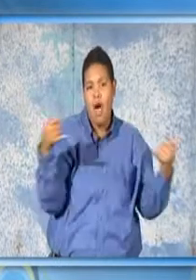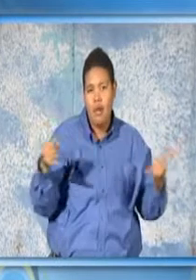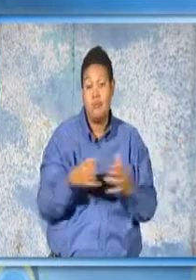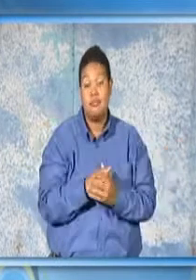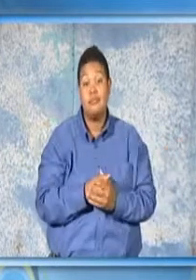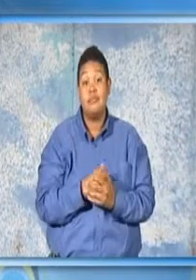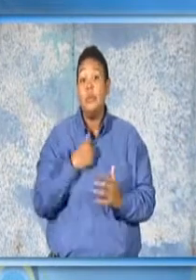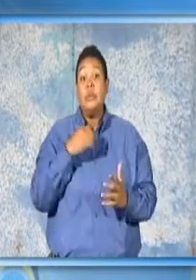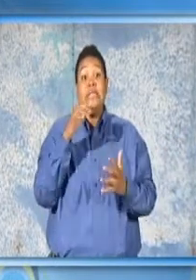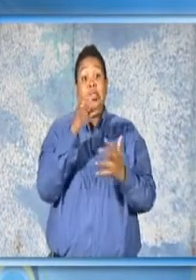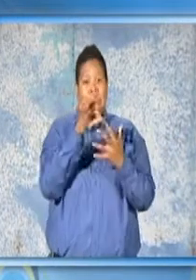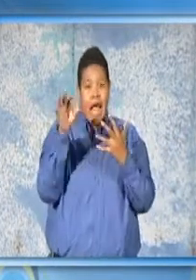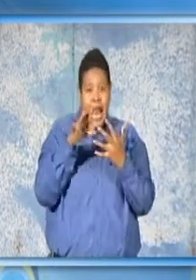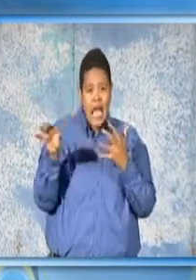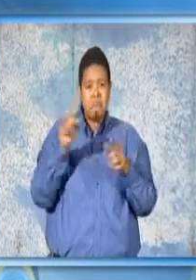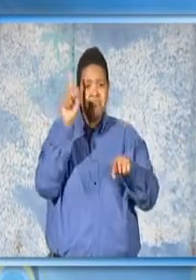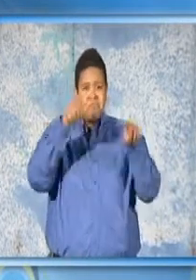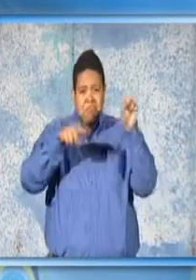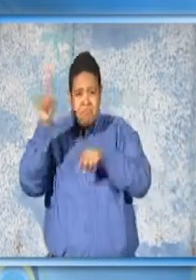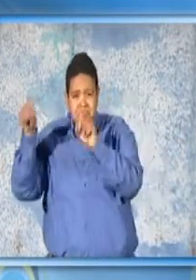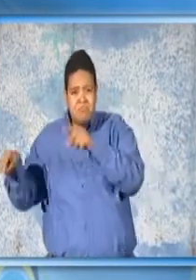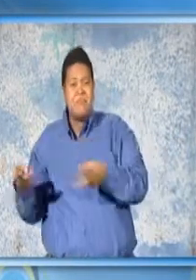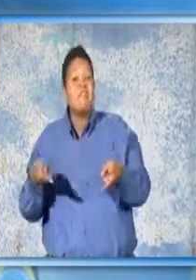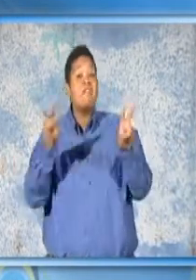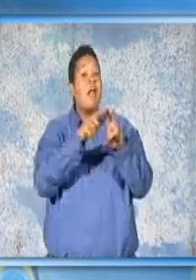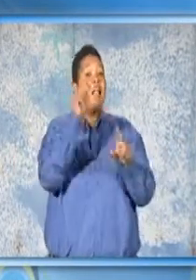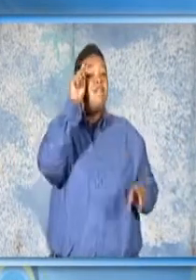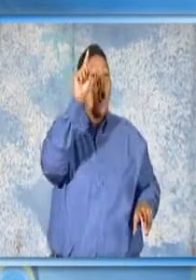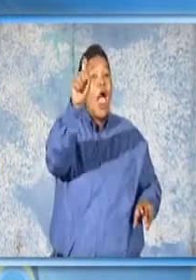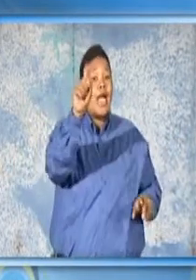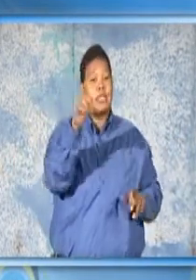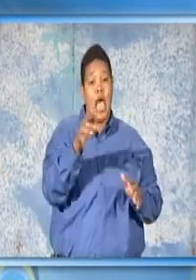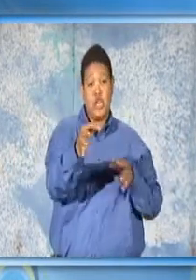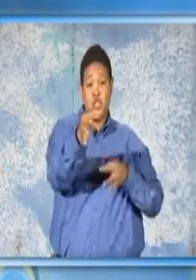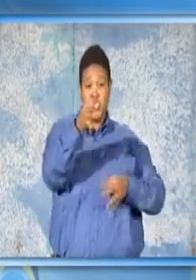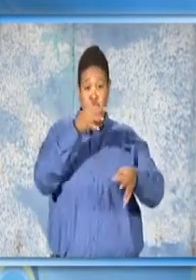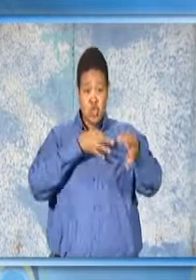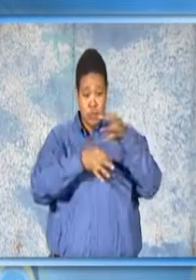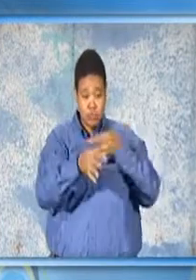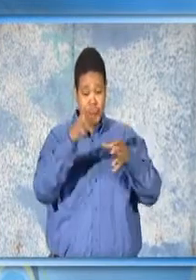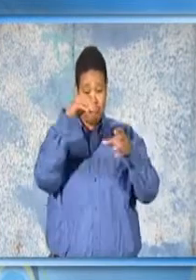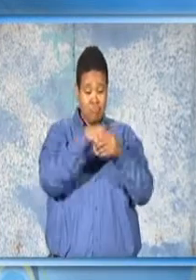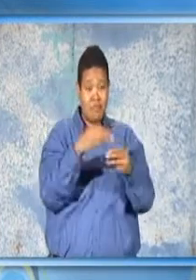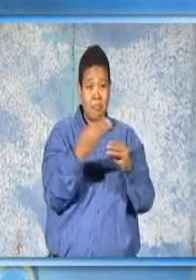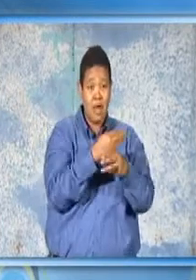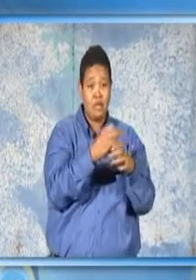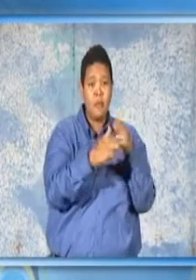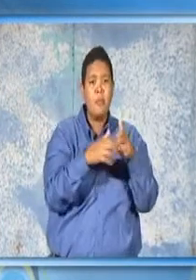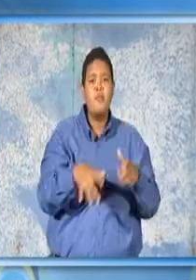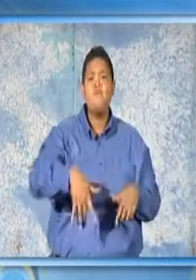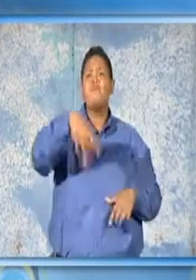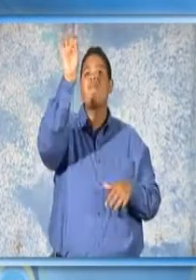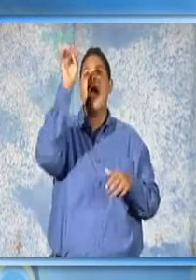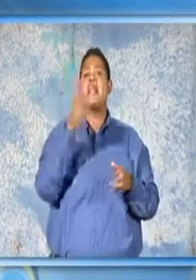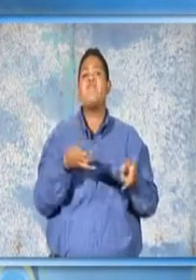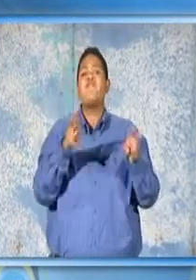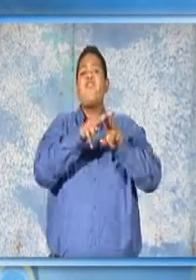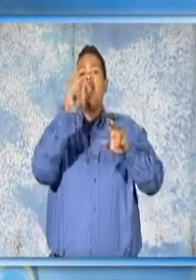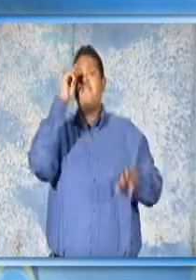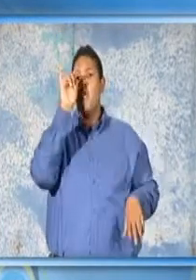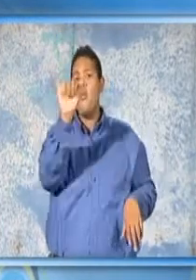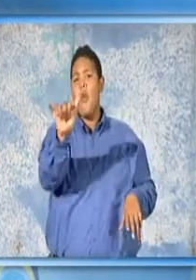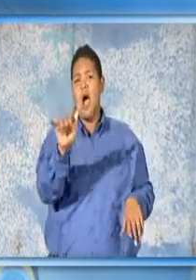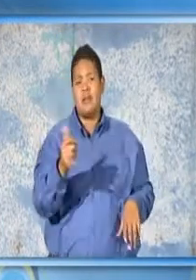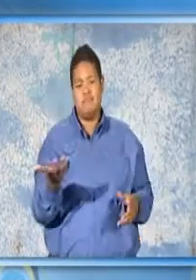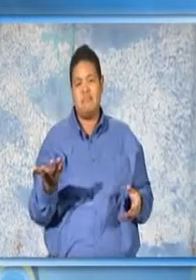We select a range of values for x and substitute them into the equation to find the corresponding values for y. So